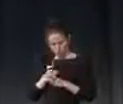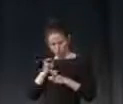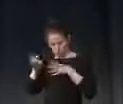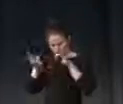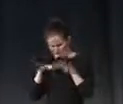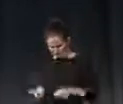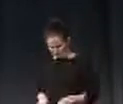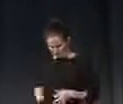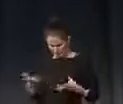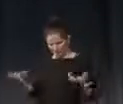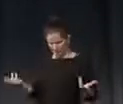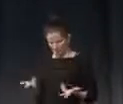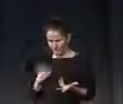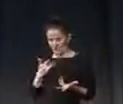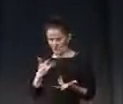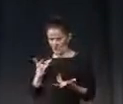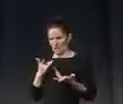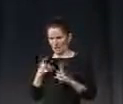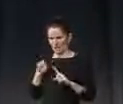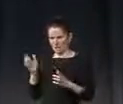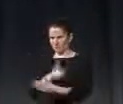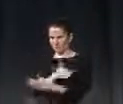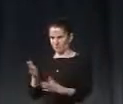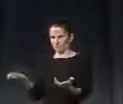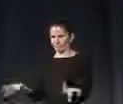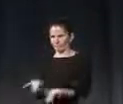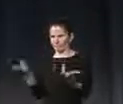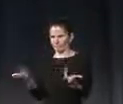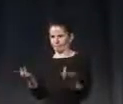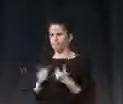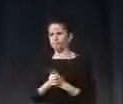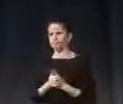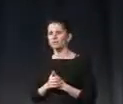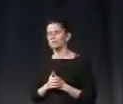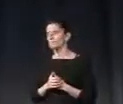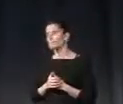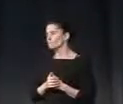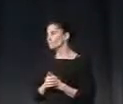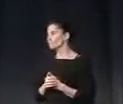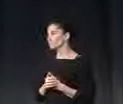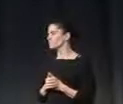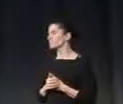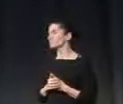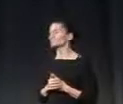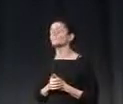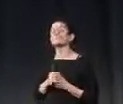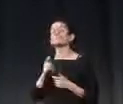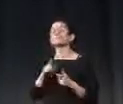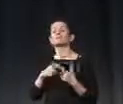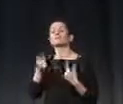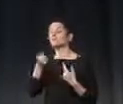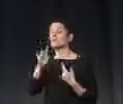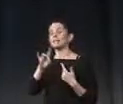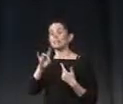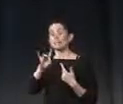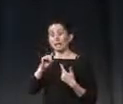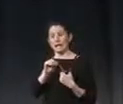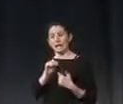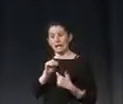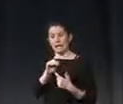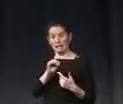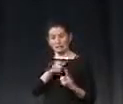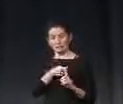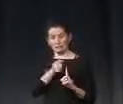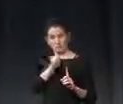by musical intervals. End quote from Jennings. On the other hand, in 1880, Jennings published a book of poems, Heart